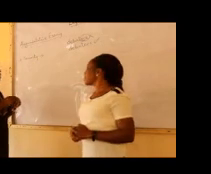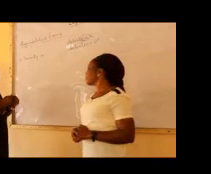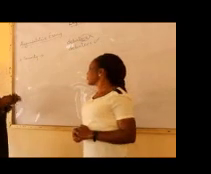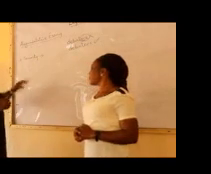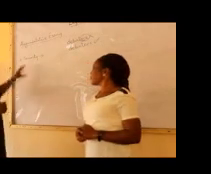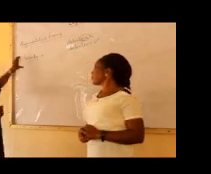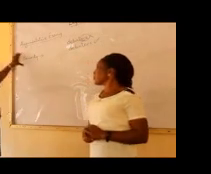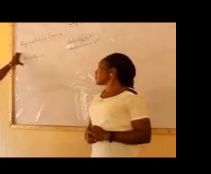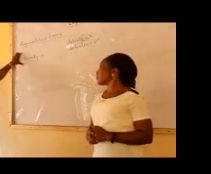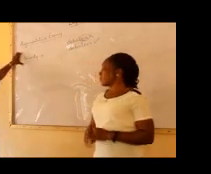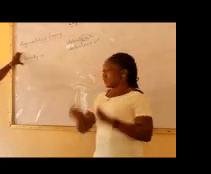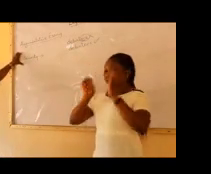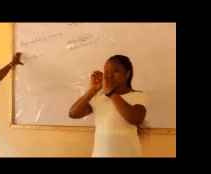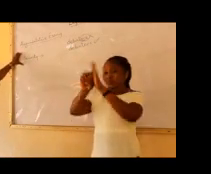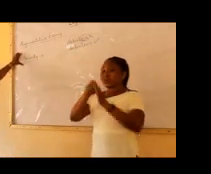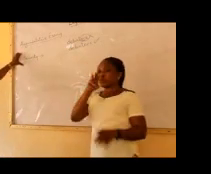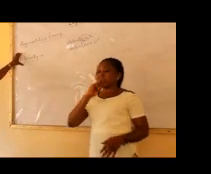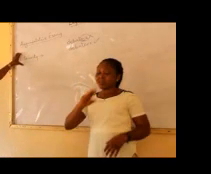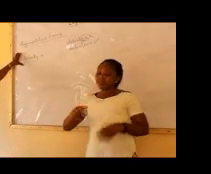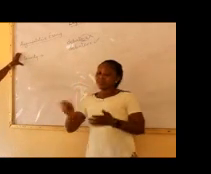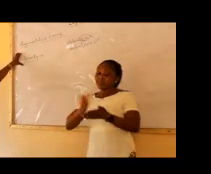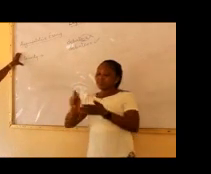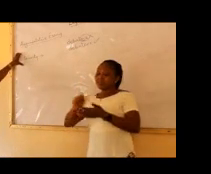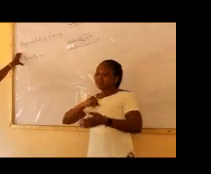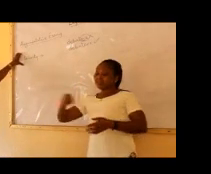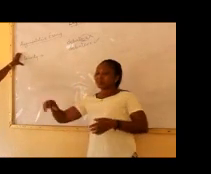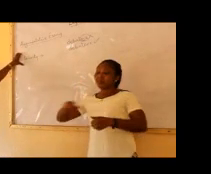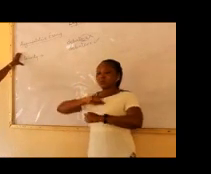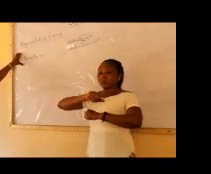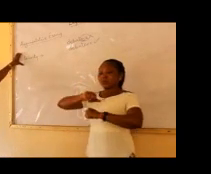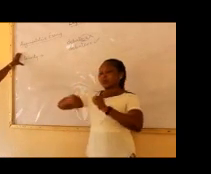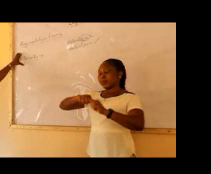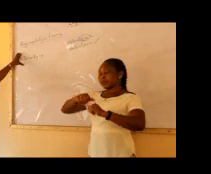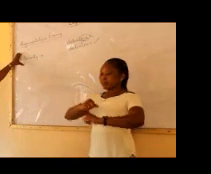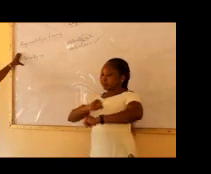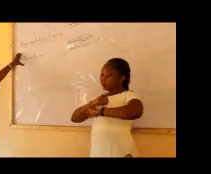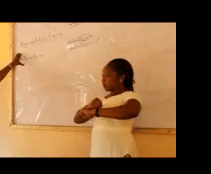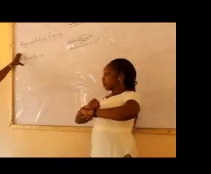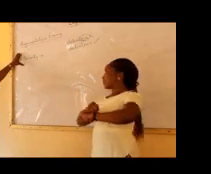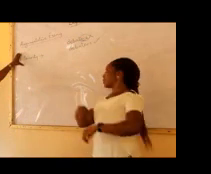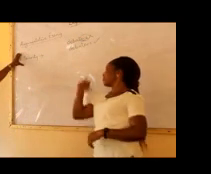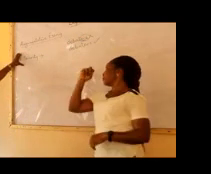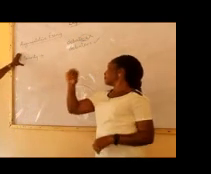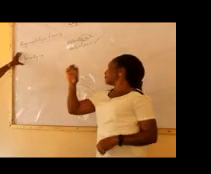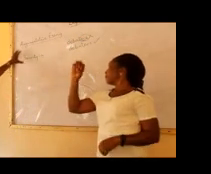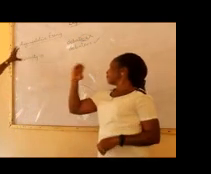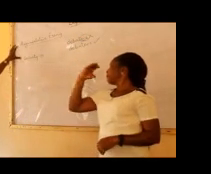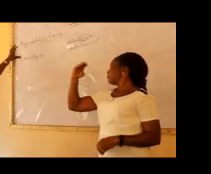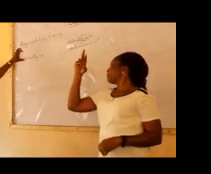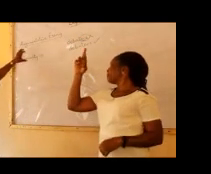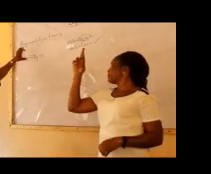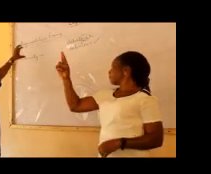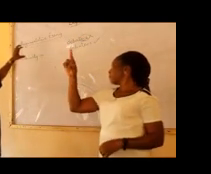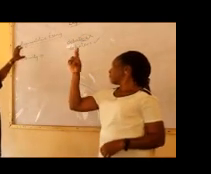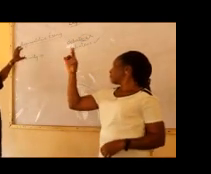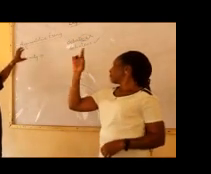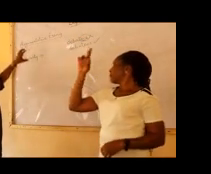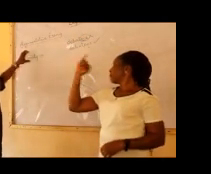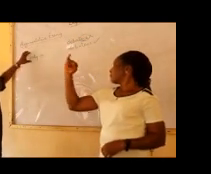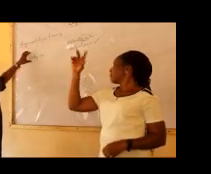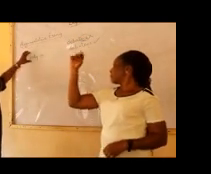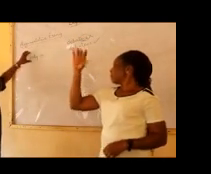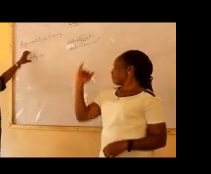What you have to do is, for you to get point, don't start